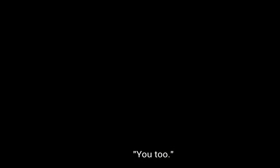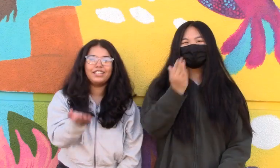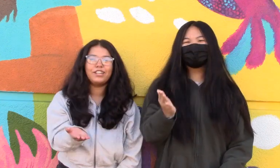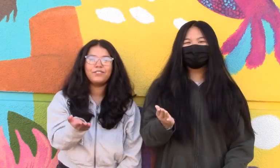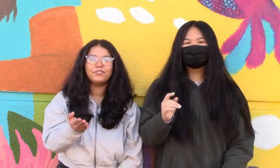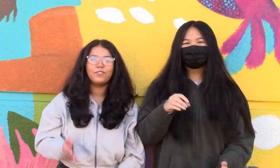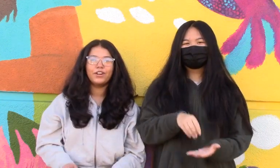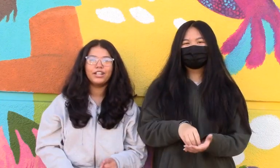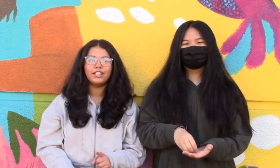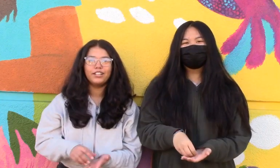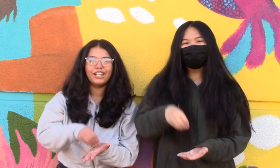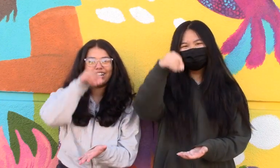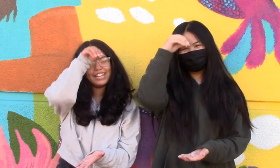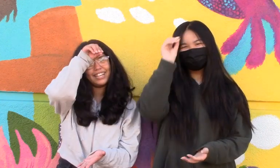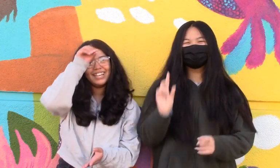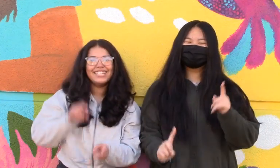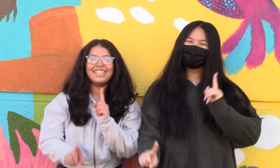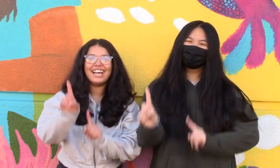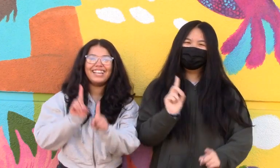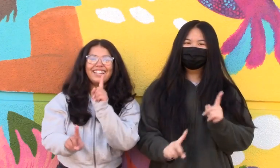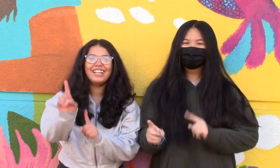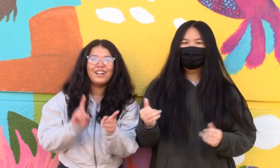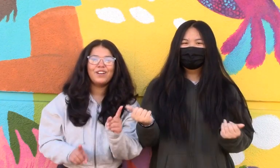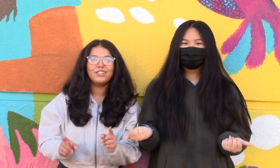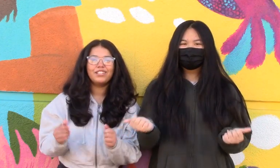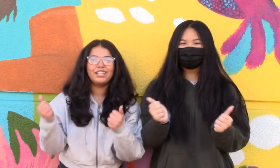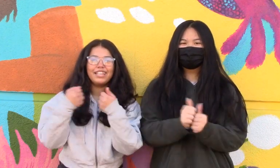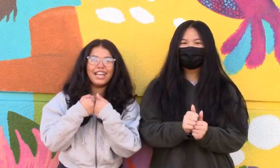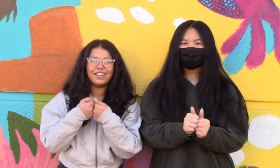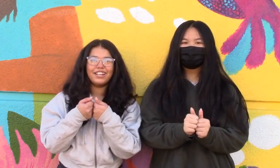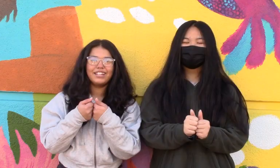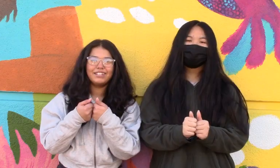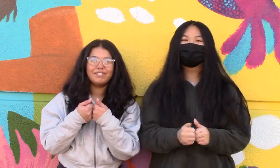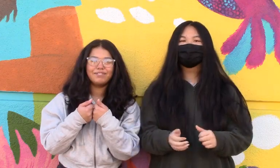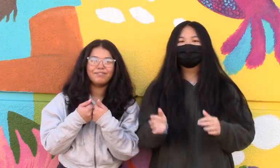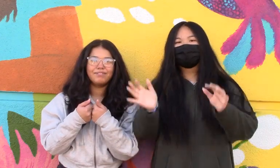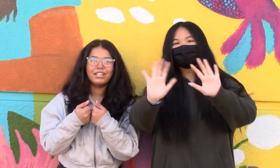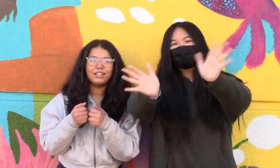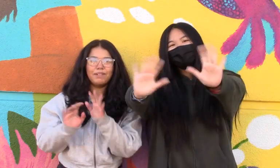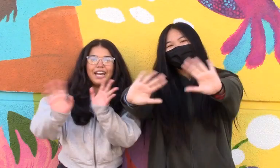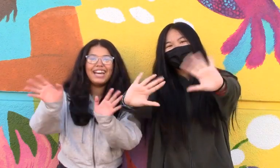Thank you for learning sign together. Bye.